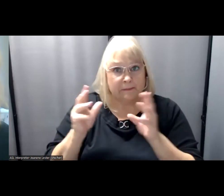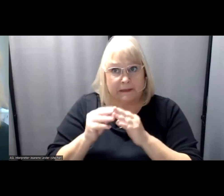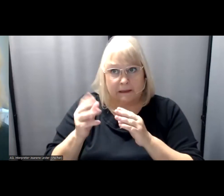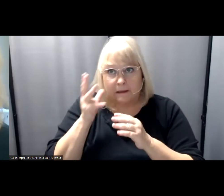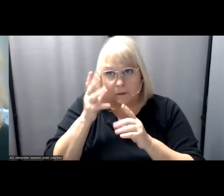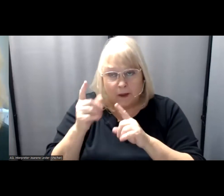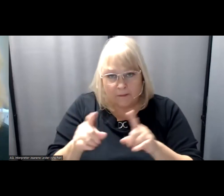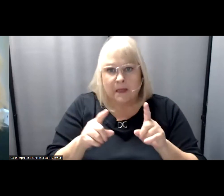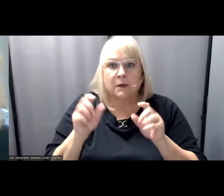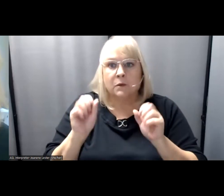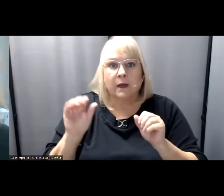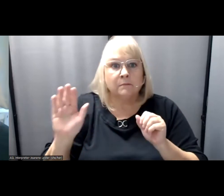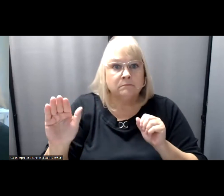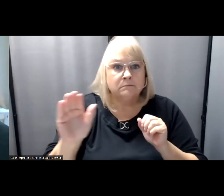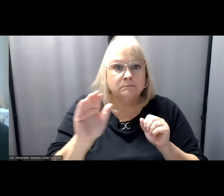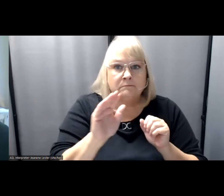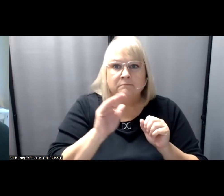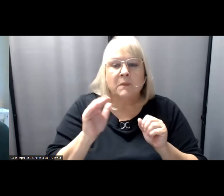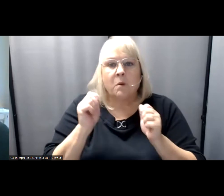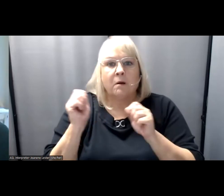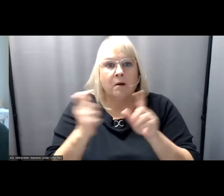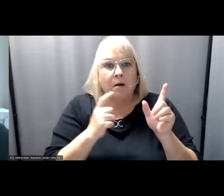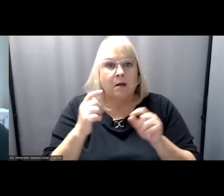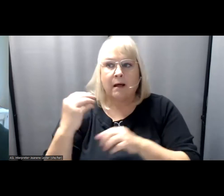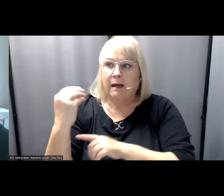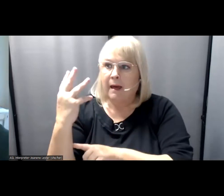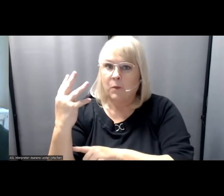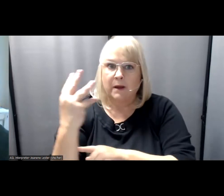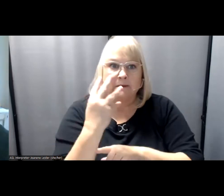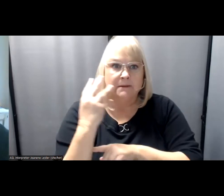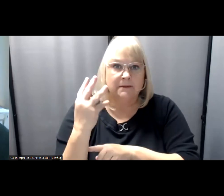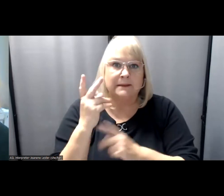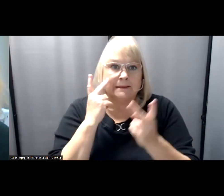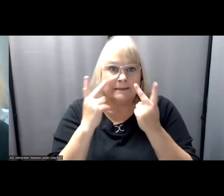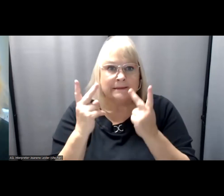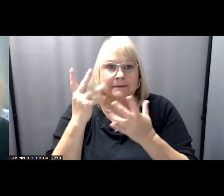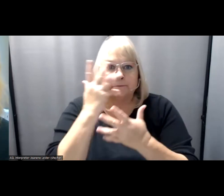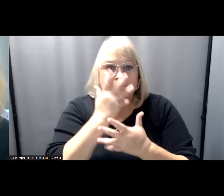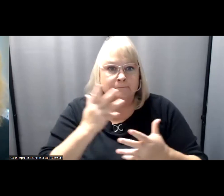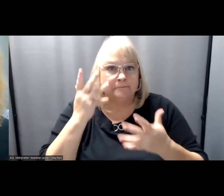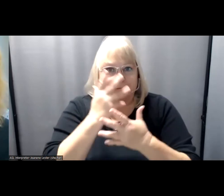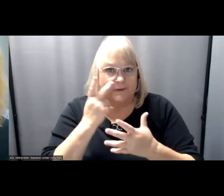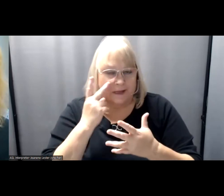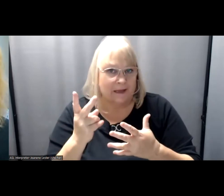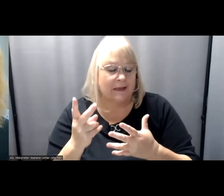fit. And timing, of course, what the timing is best for you to get the result you want.